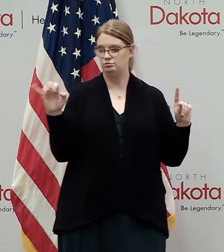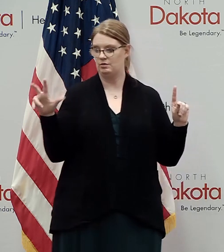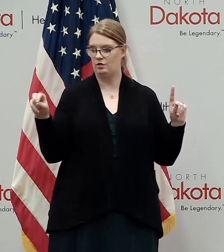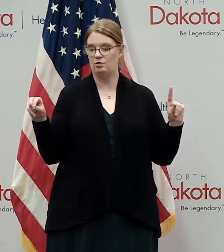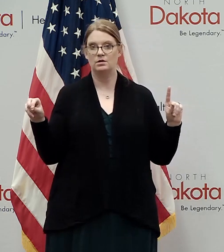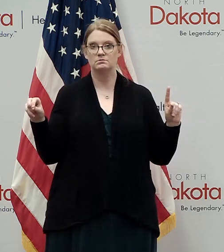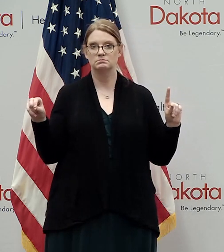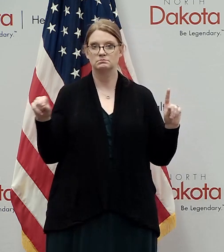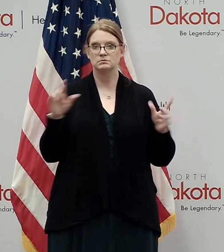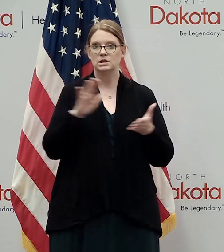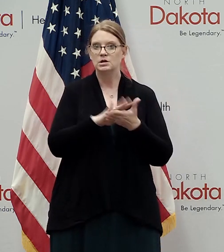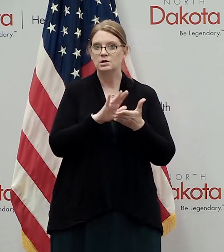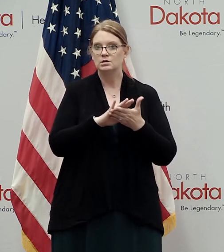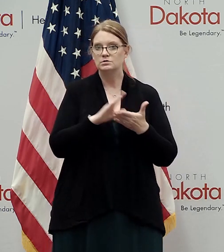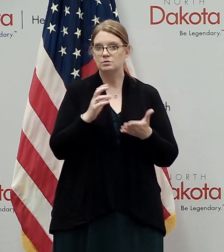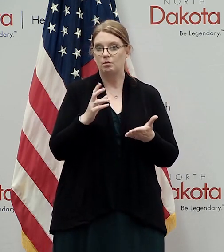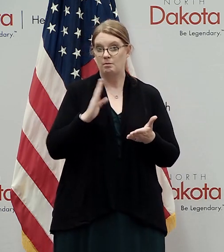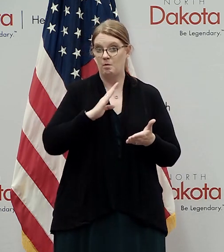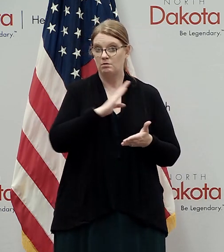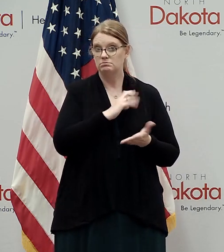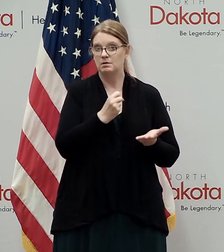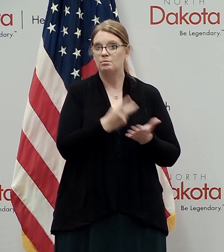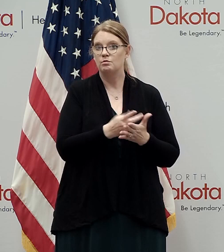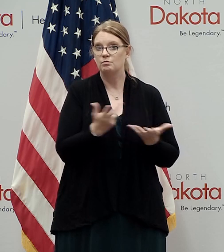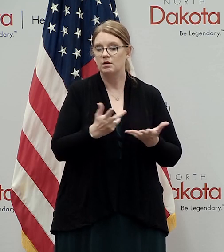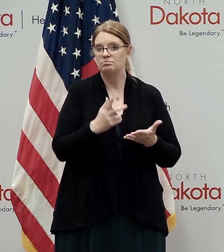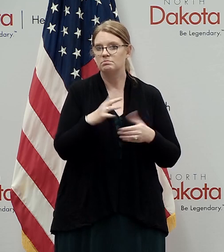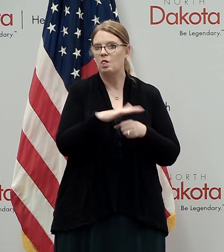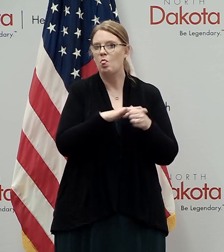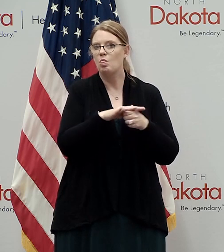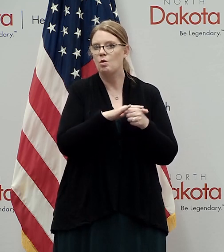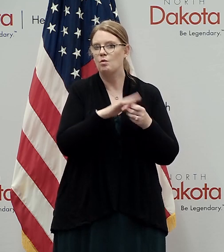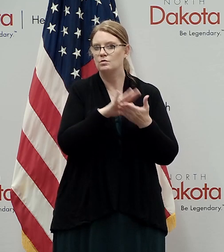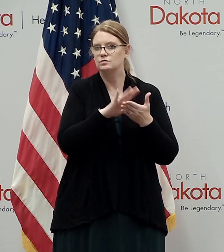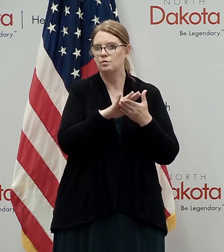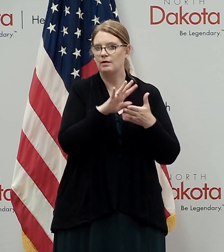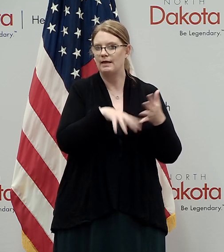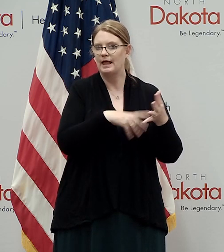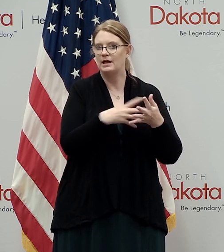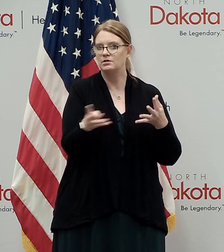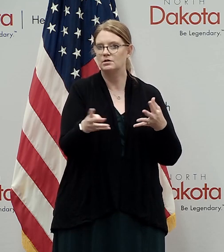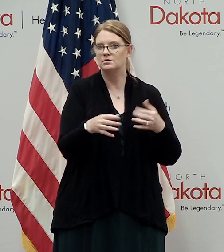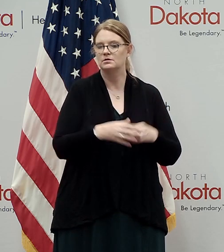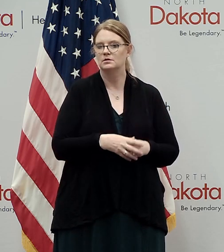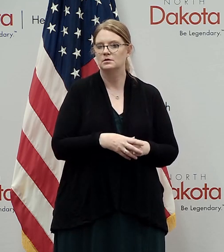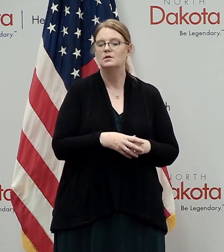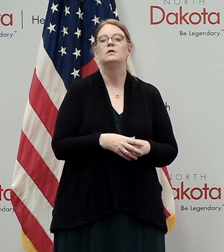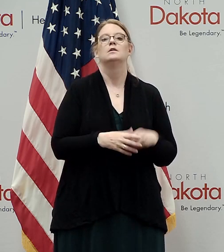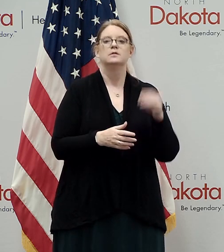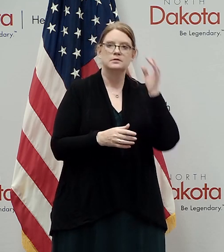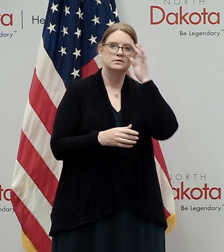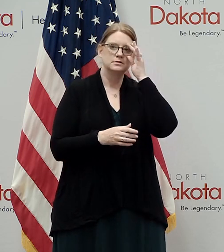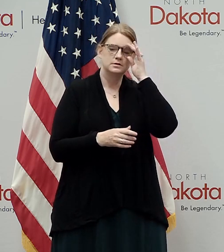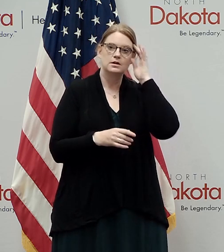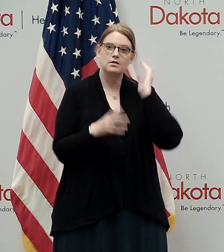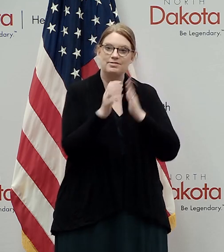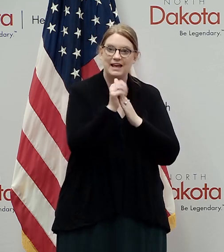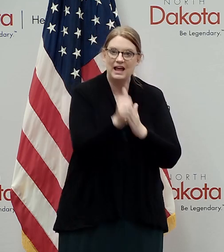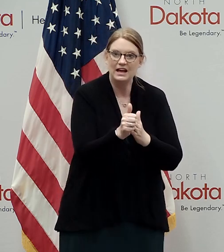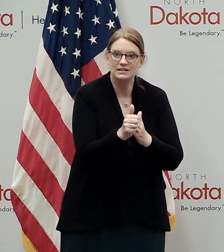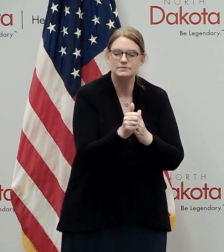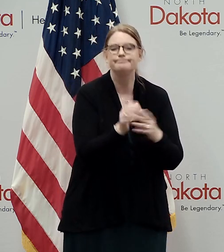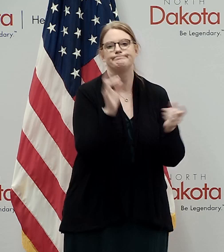boards approve our local district calendars. This guidance will most certainly evolve as